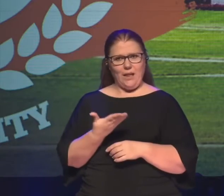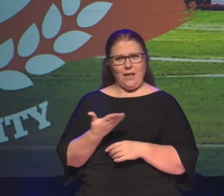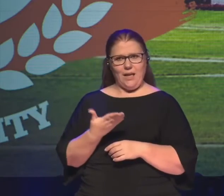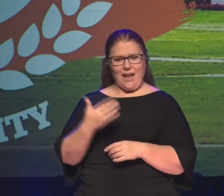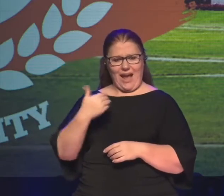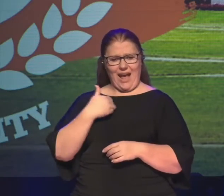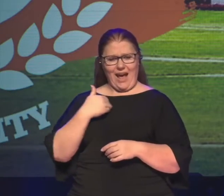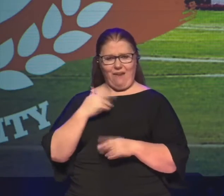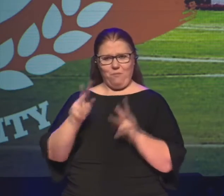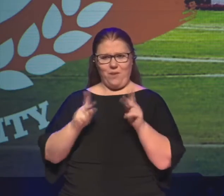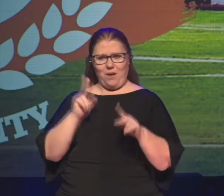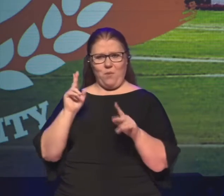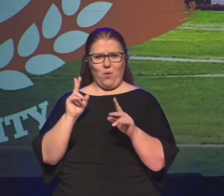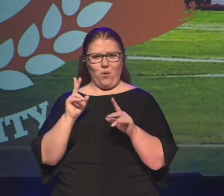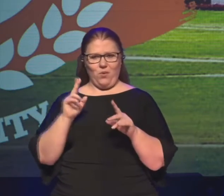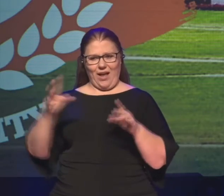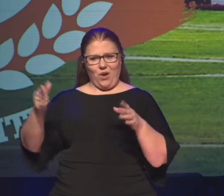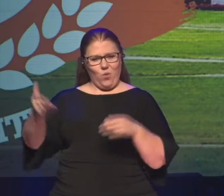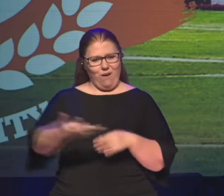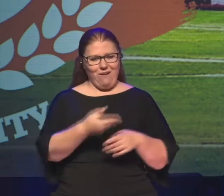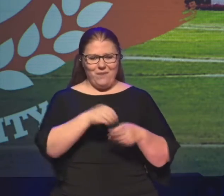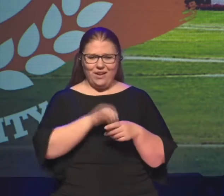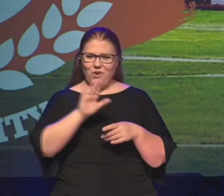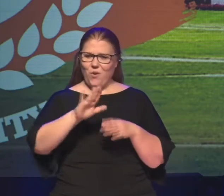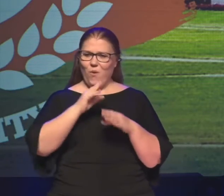home and welcome the stranger?